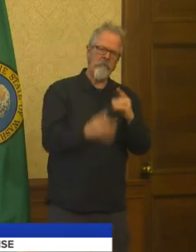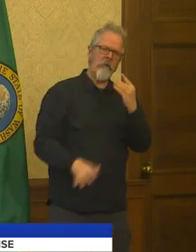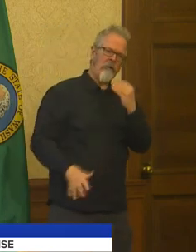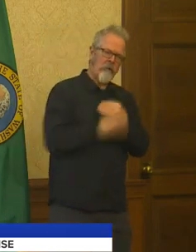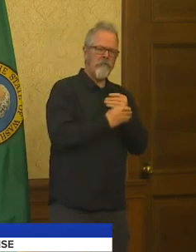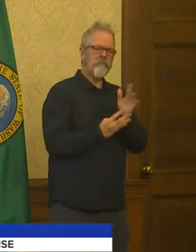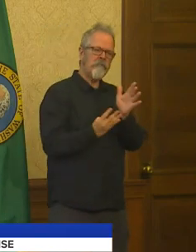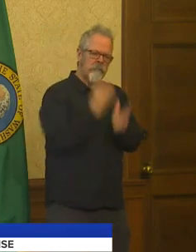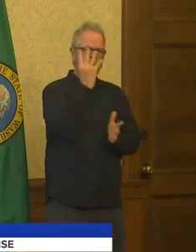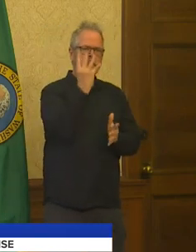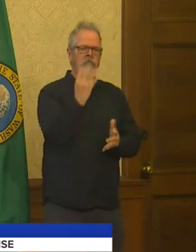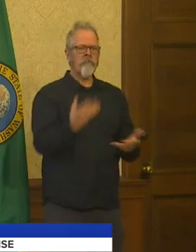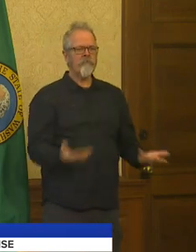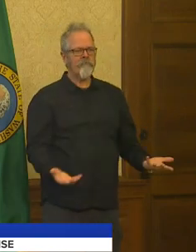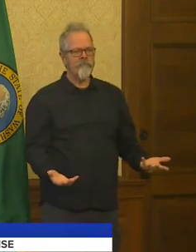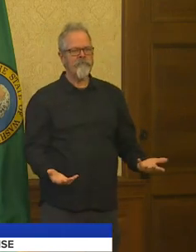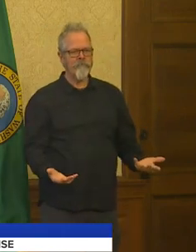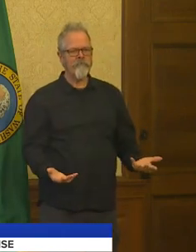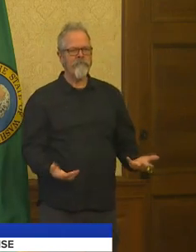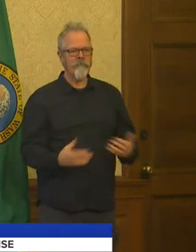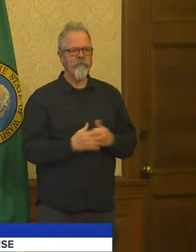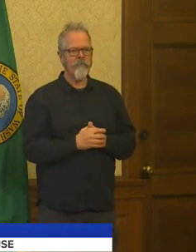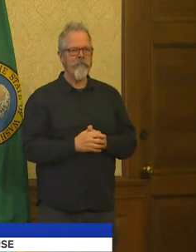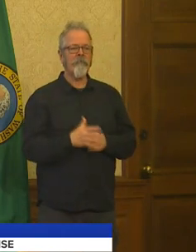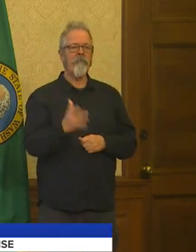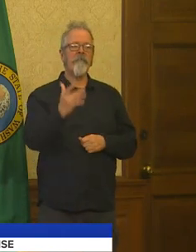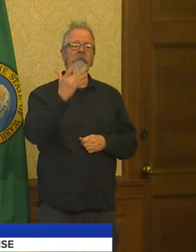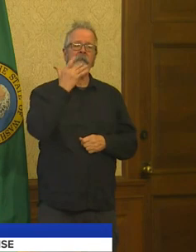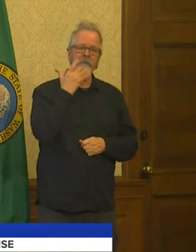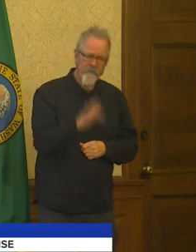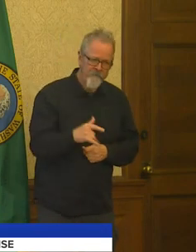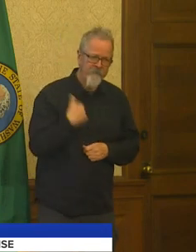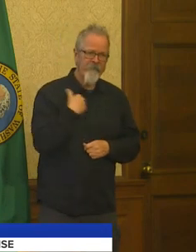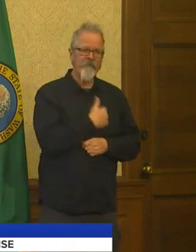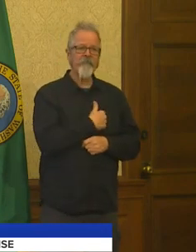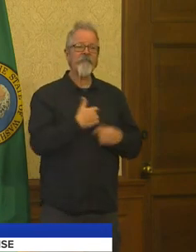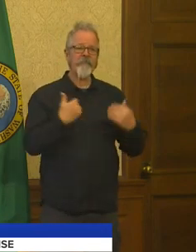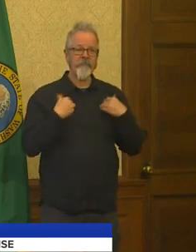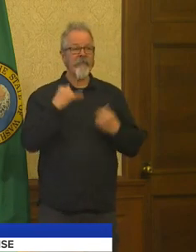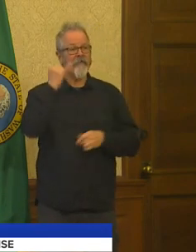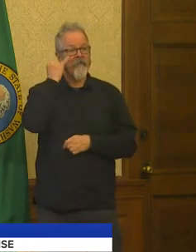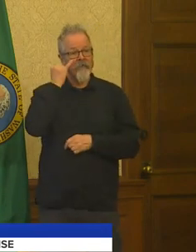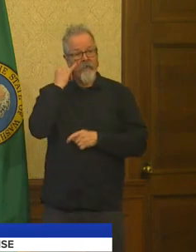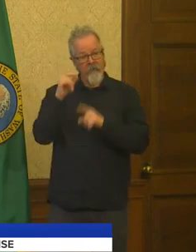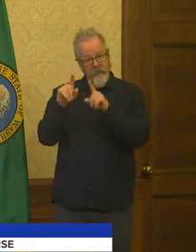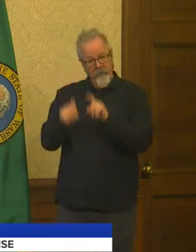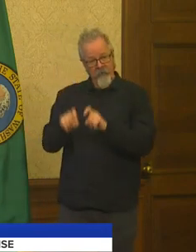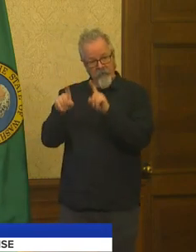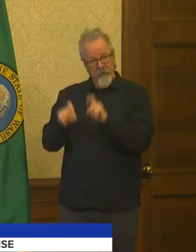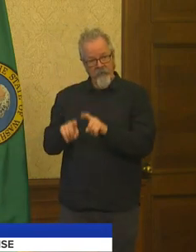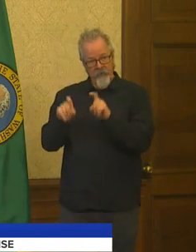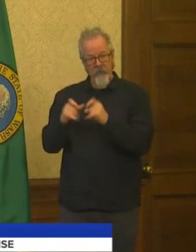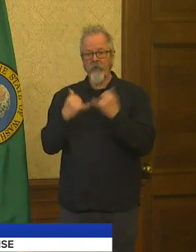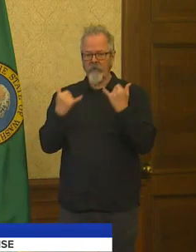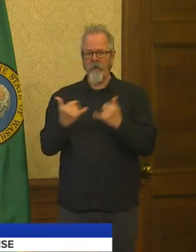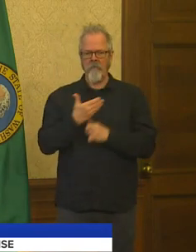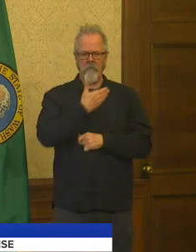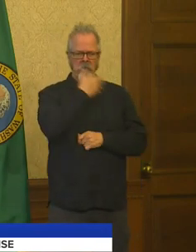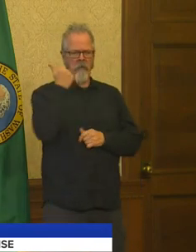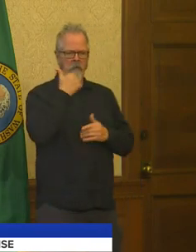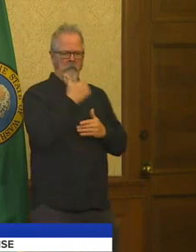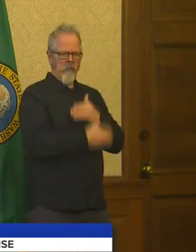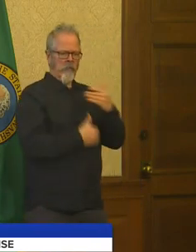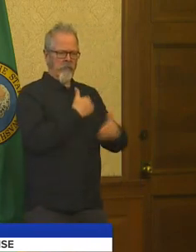capability to test those results. The bad news is we have not had enough swabs and viral